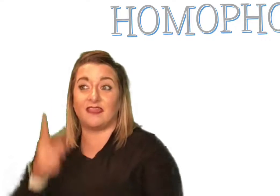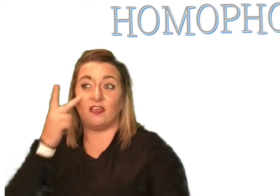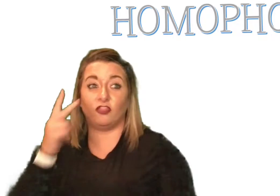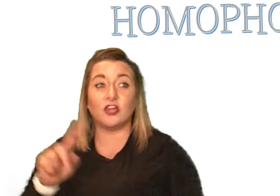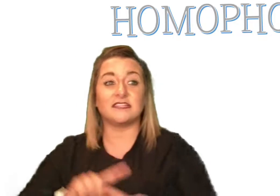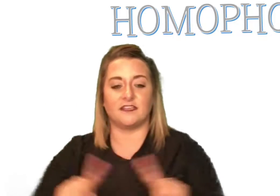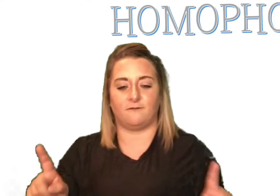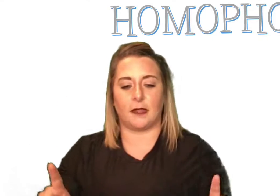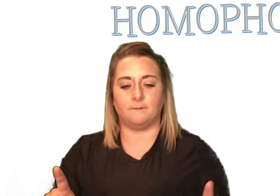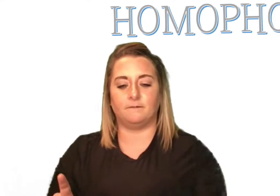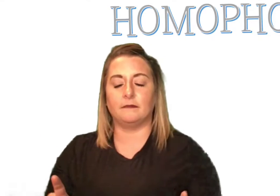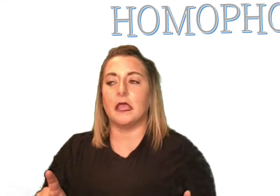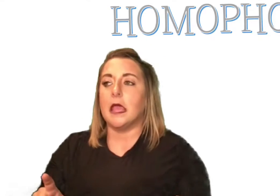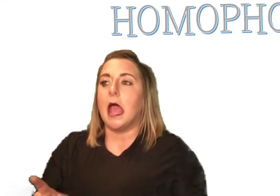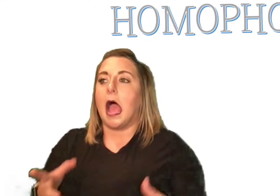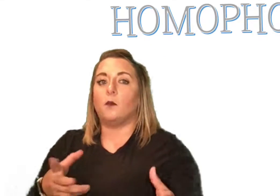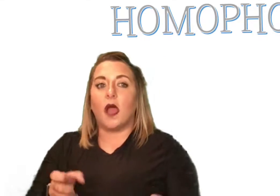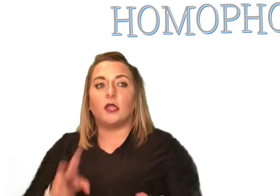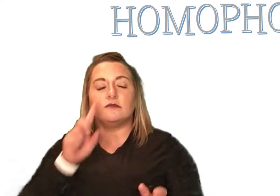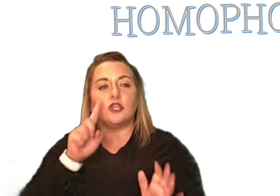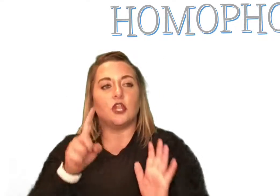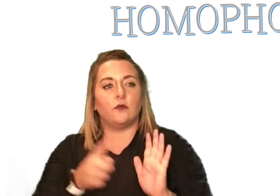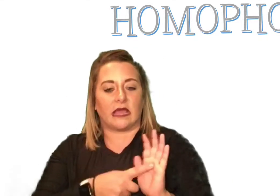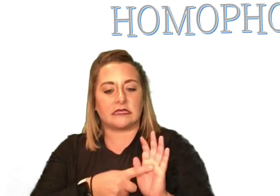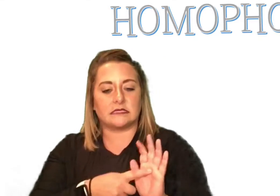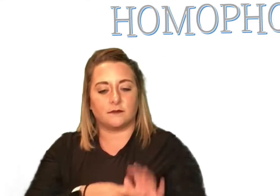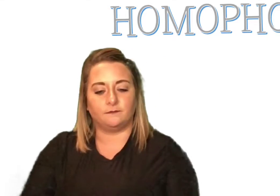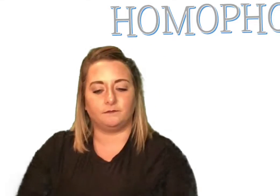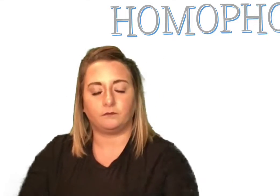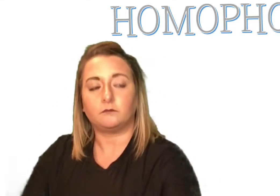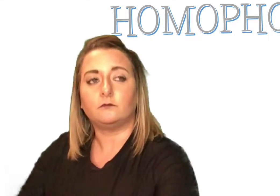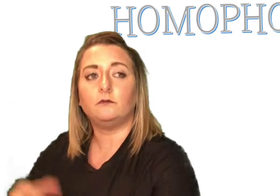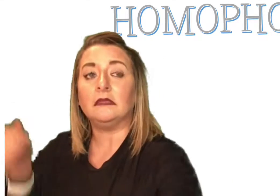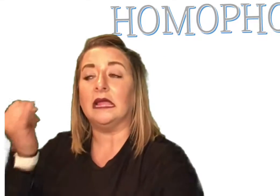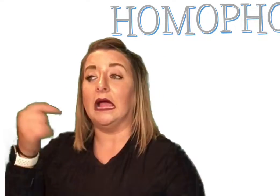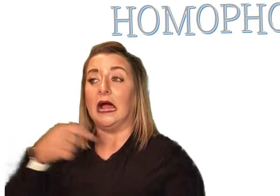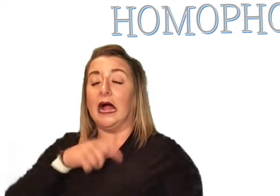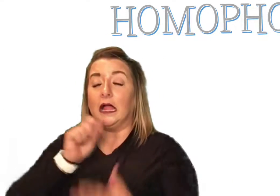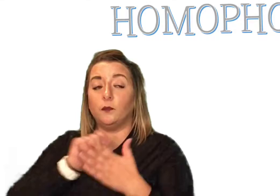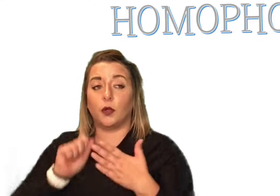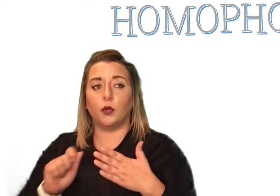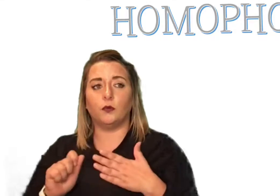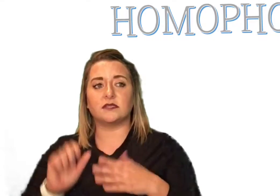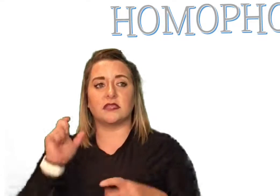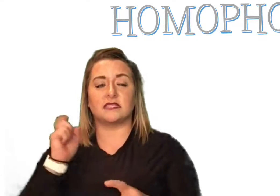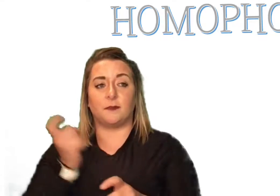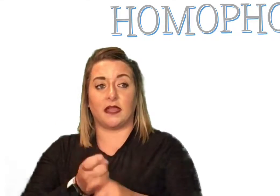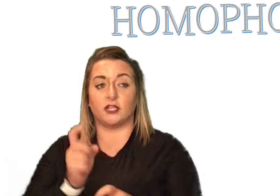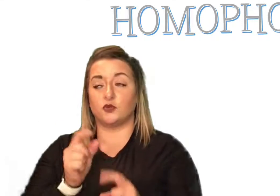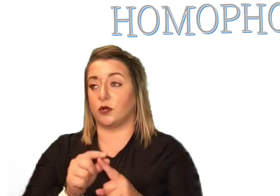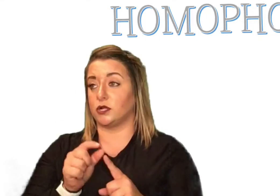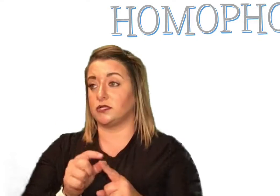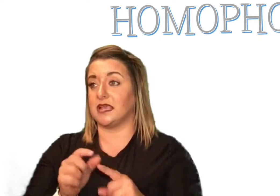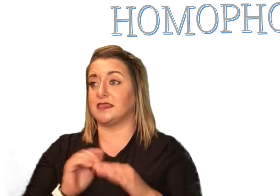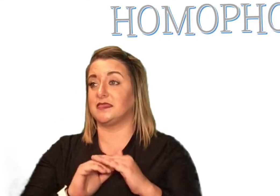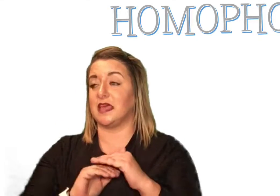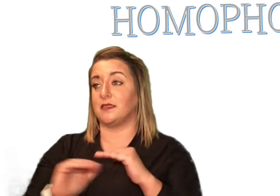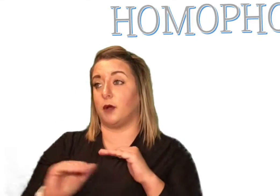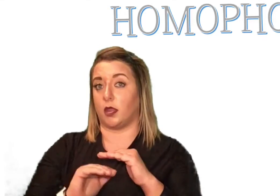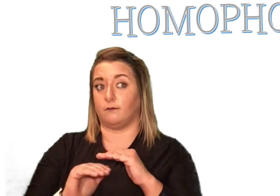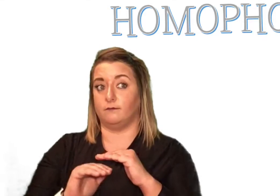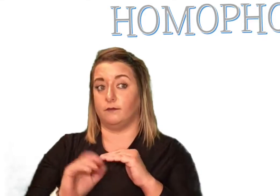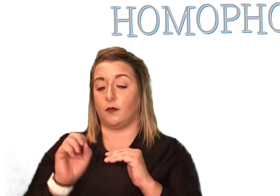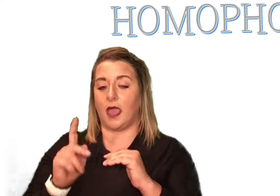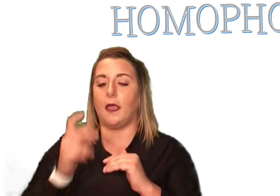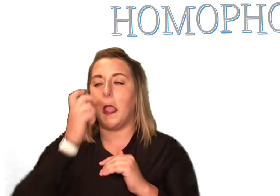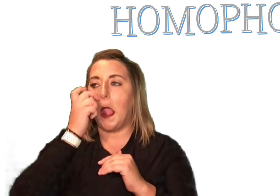meanings and they look different. I want you to notice, I wrote the Spanish words at